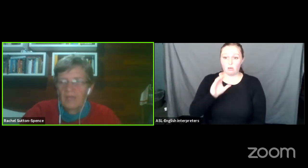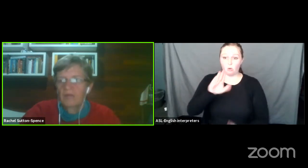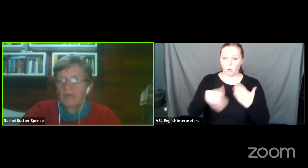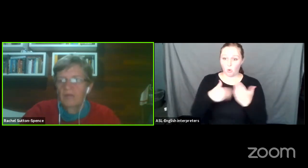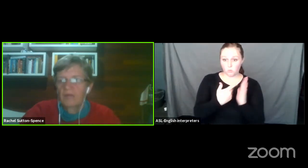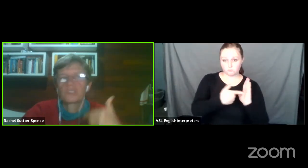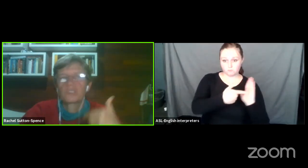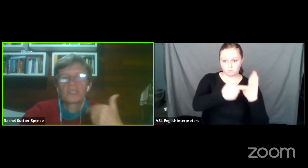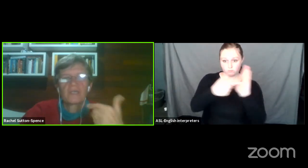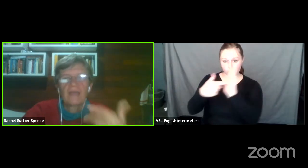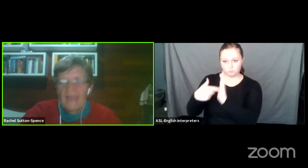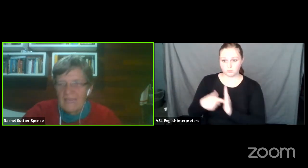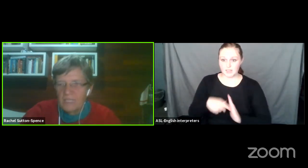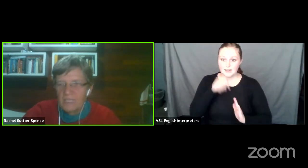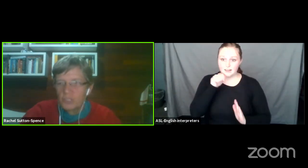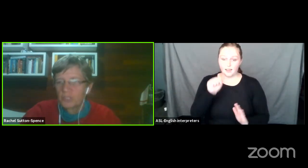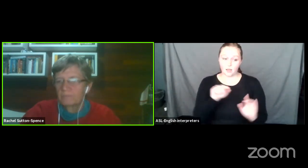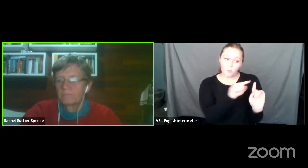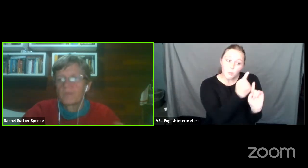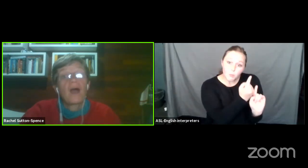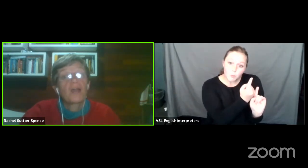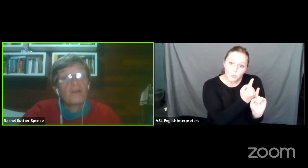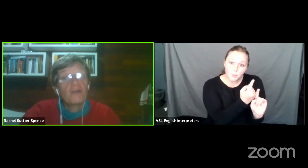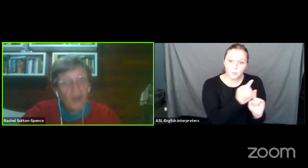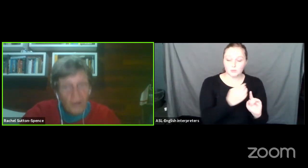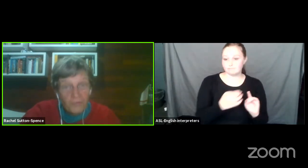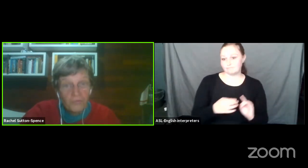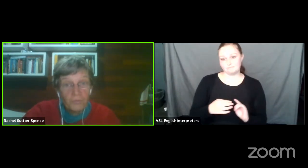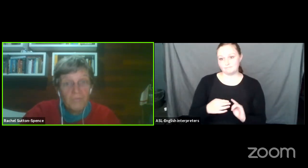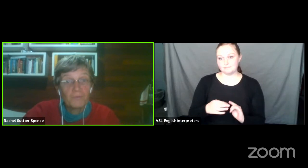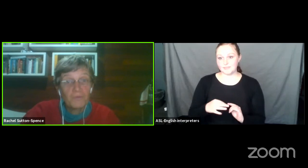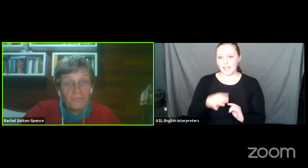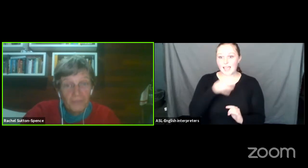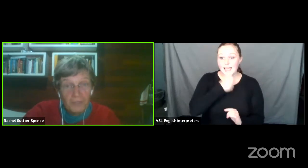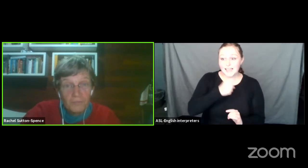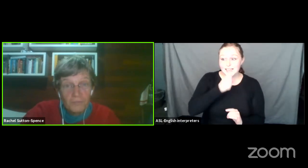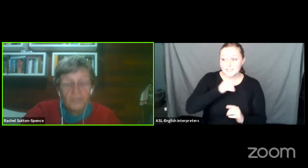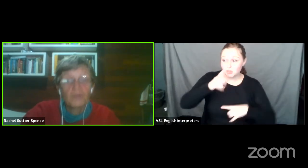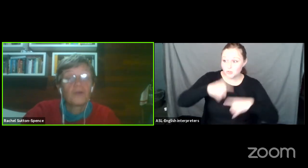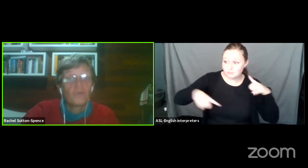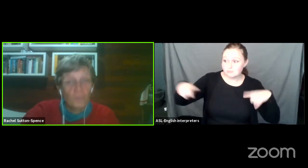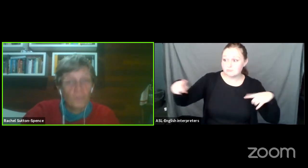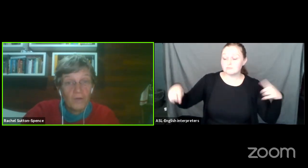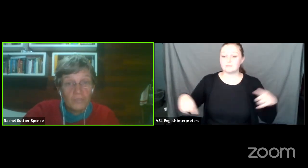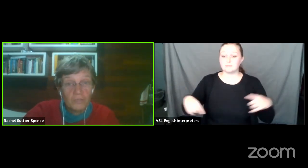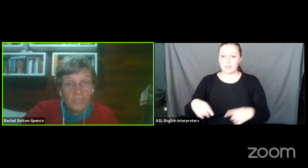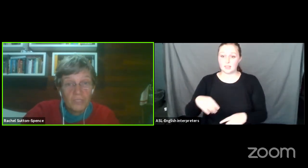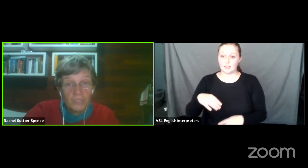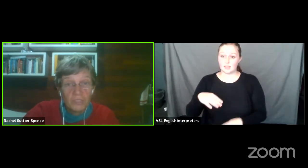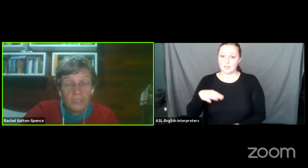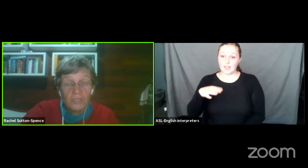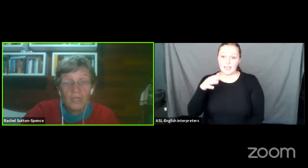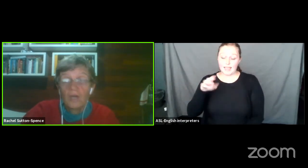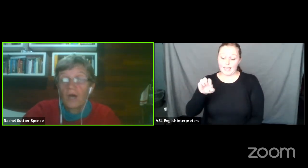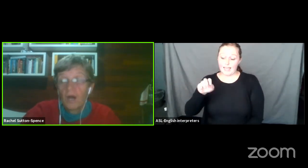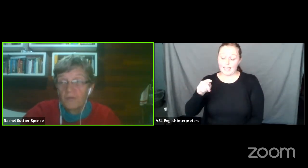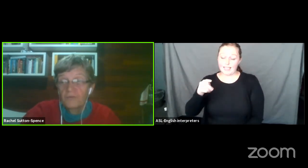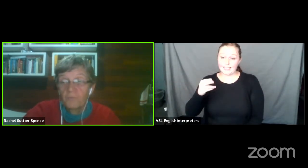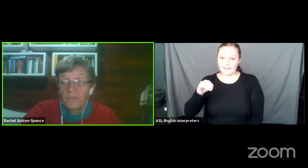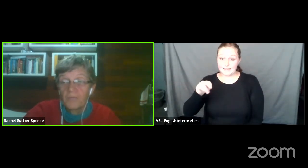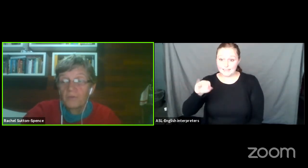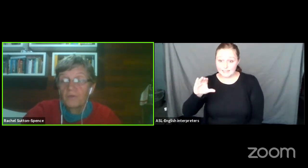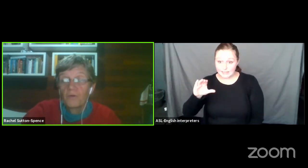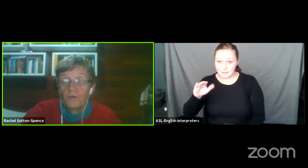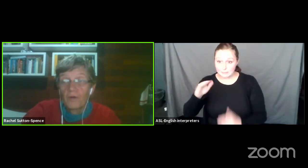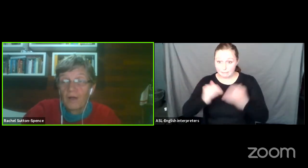ethnic heritage, age, and over half of the people we filmed were also teachers. Half